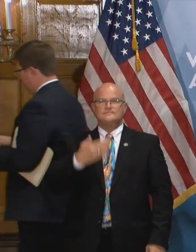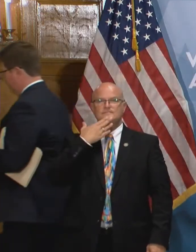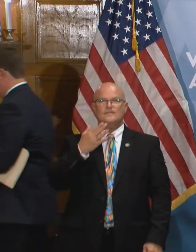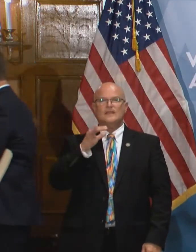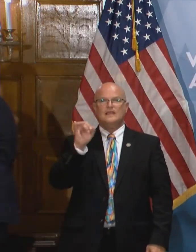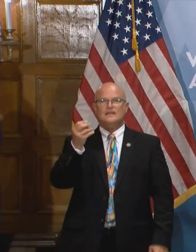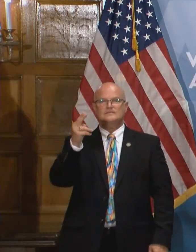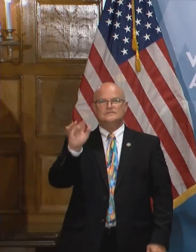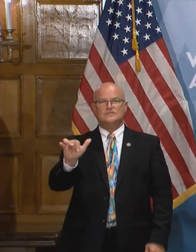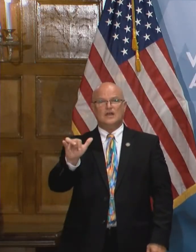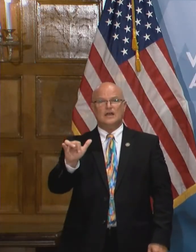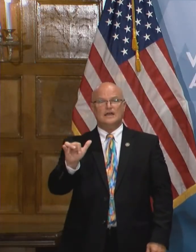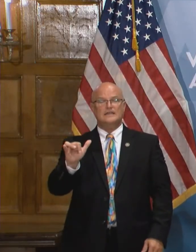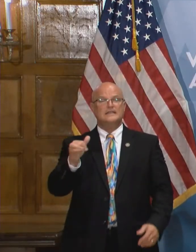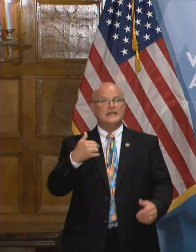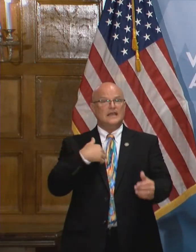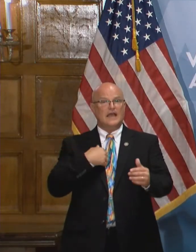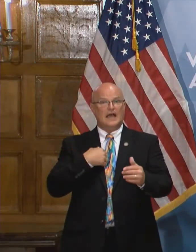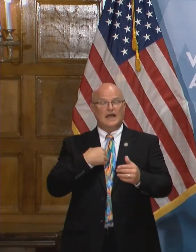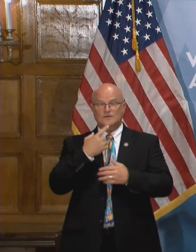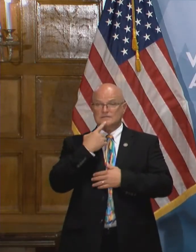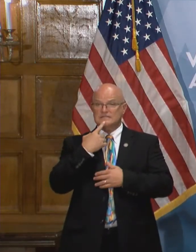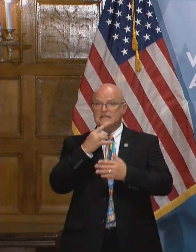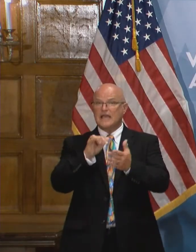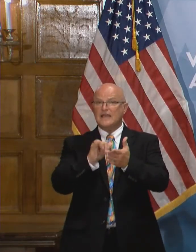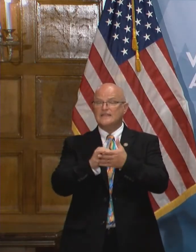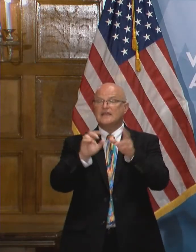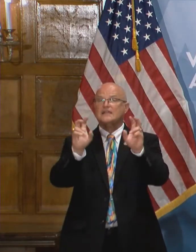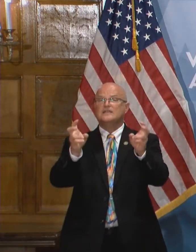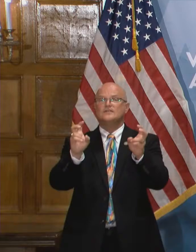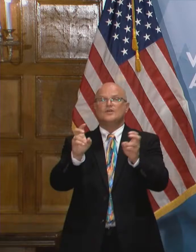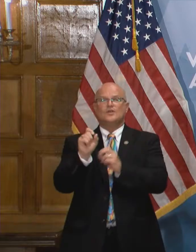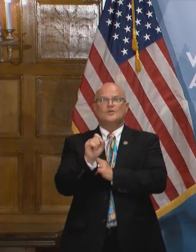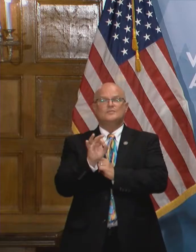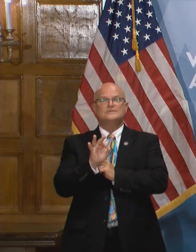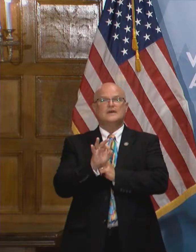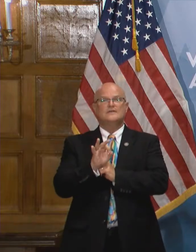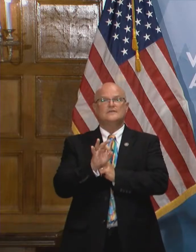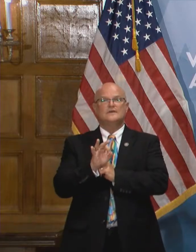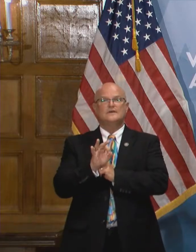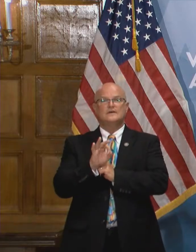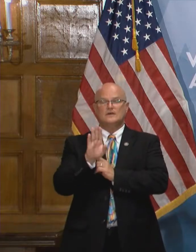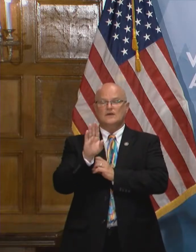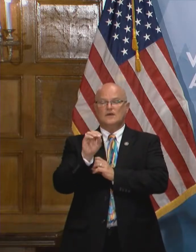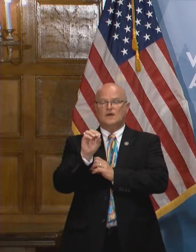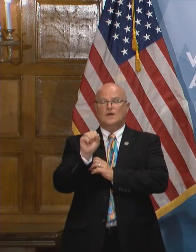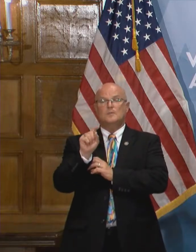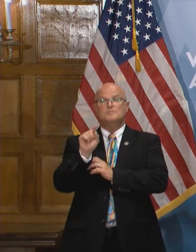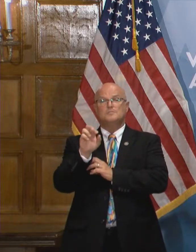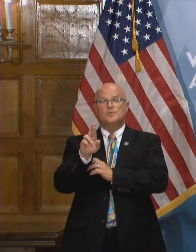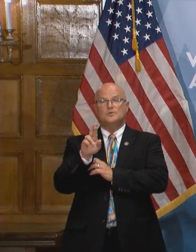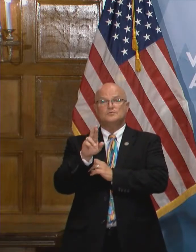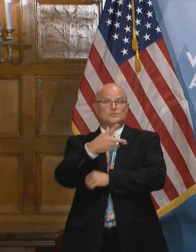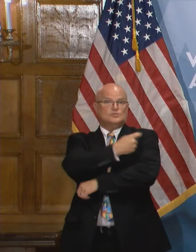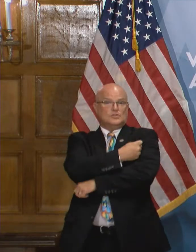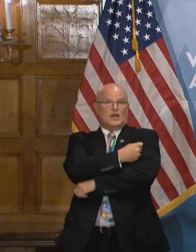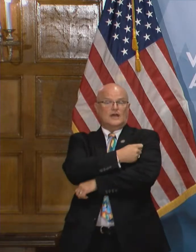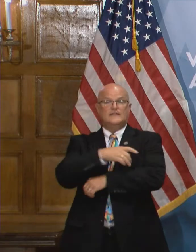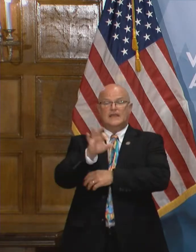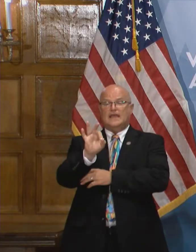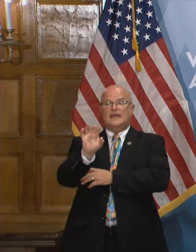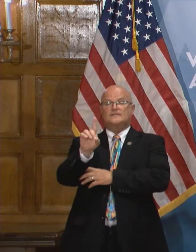Thank you, Johnny. And let me finally say that in terms of the booster shot that the